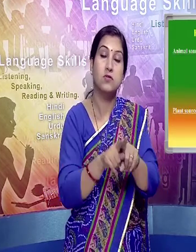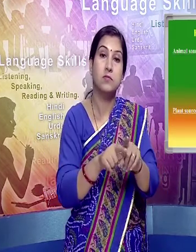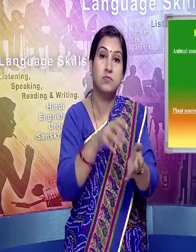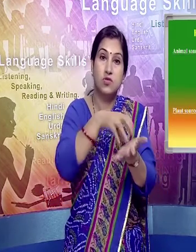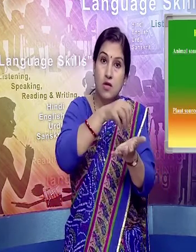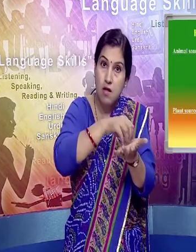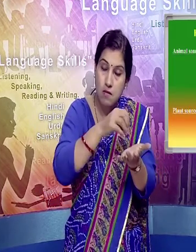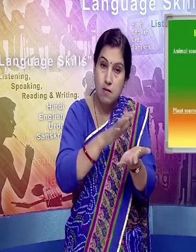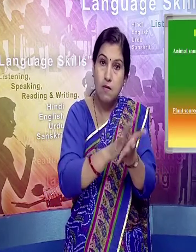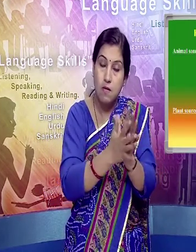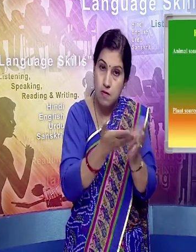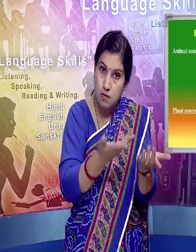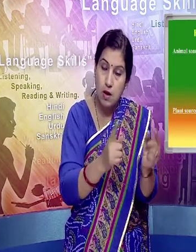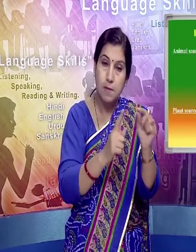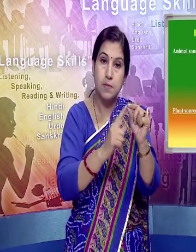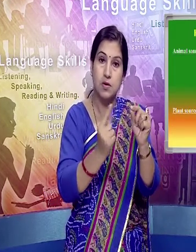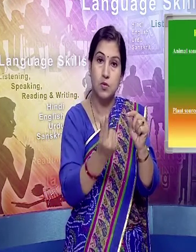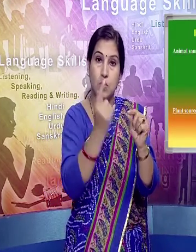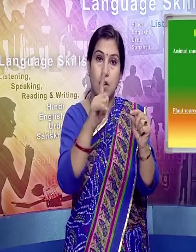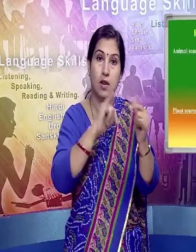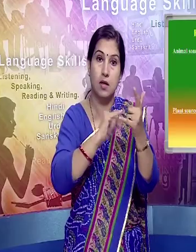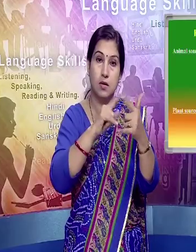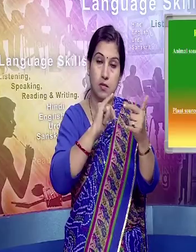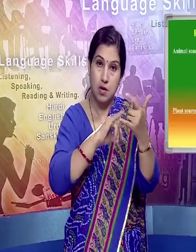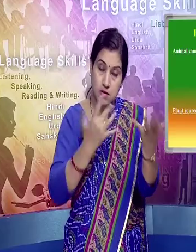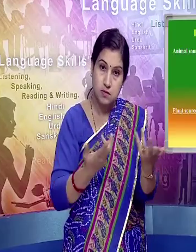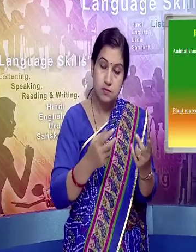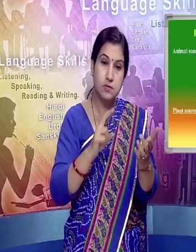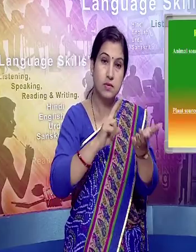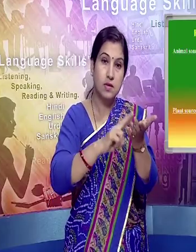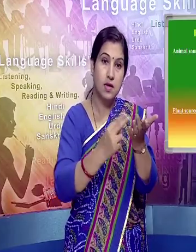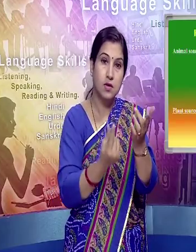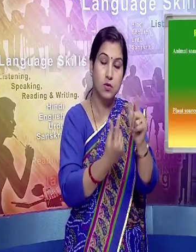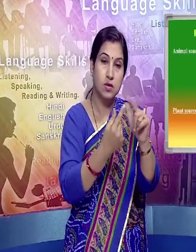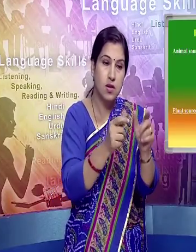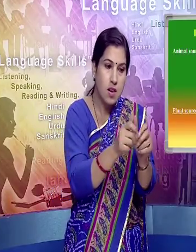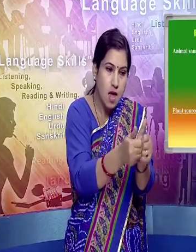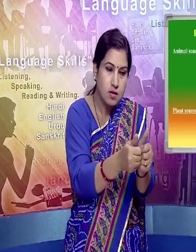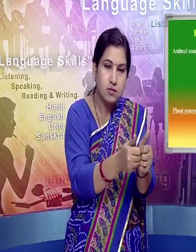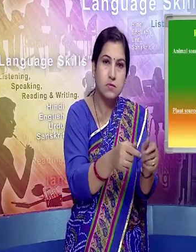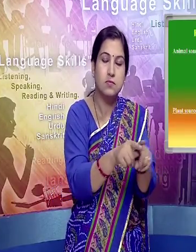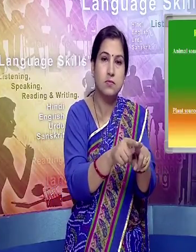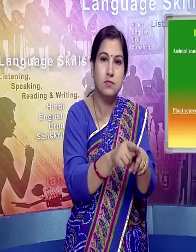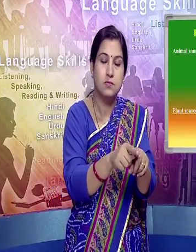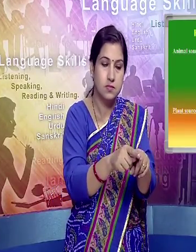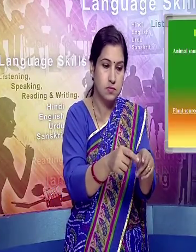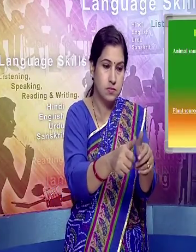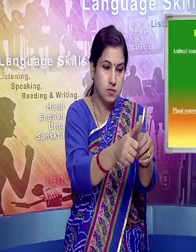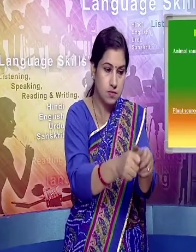cereals, pulses, nuts, ground nuts,